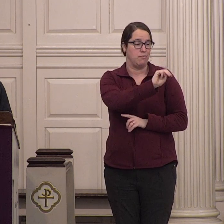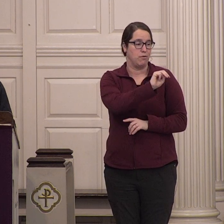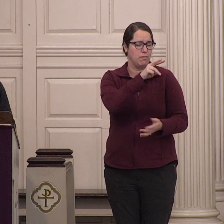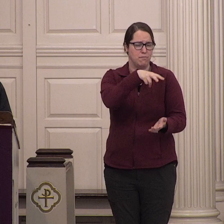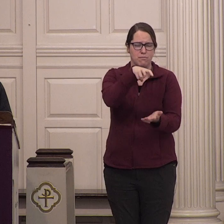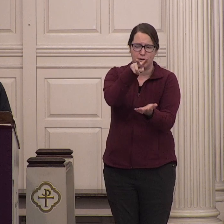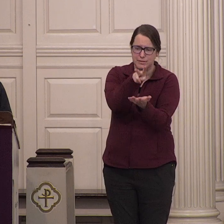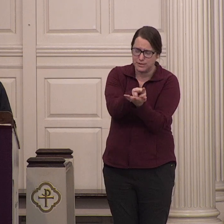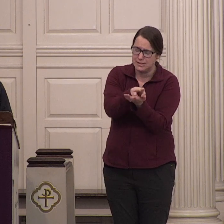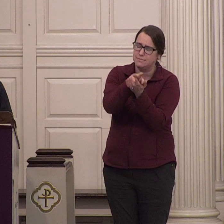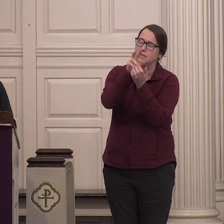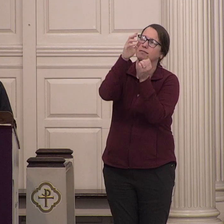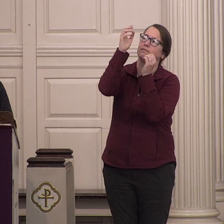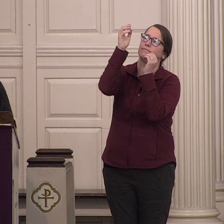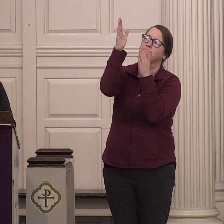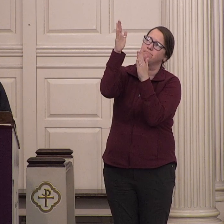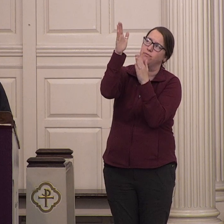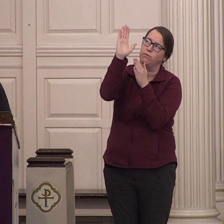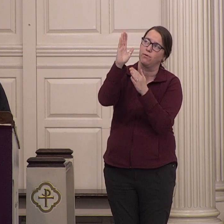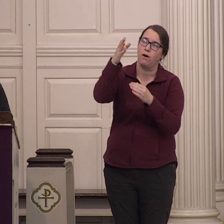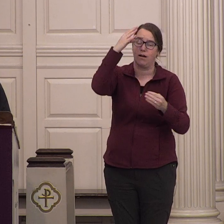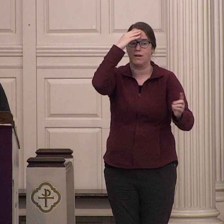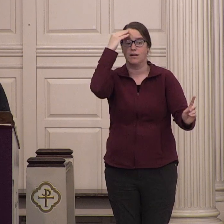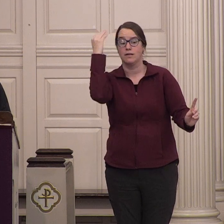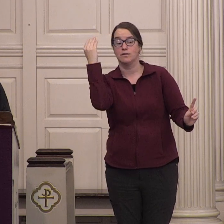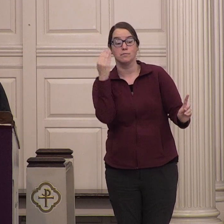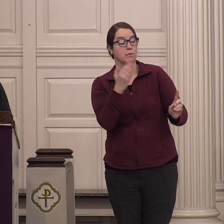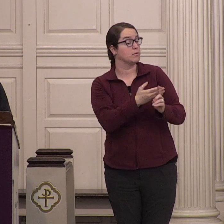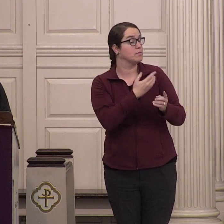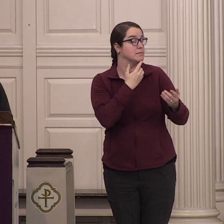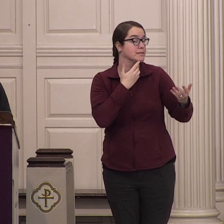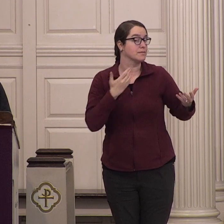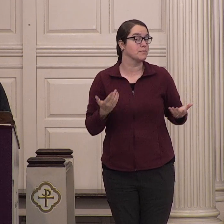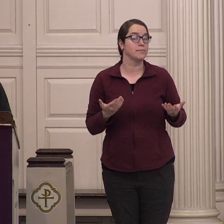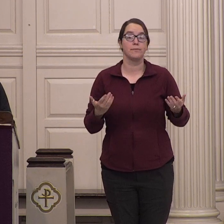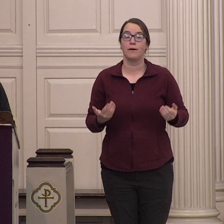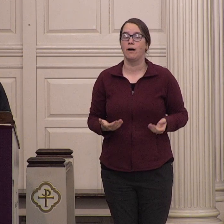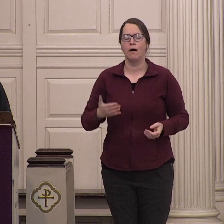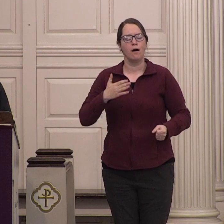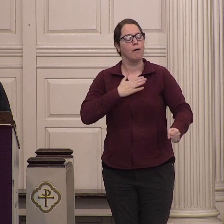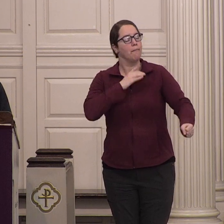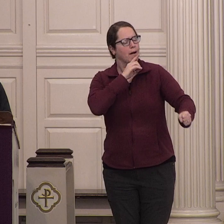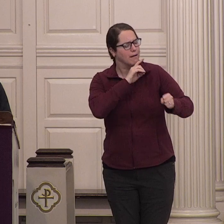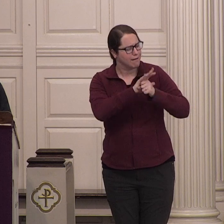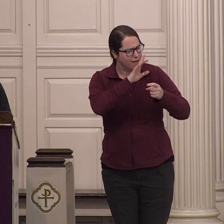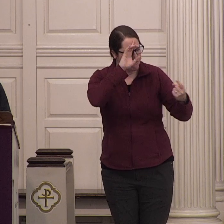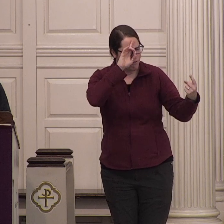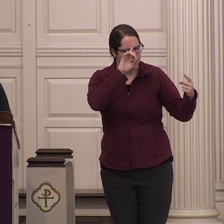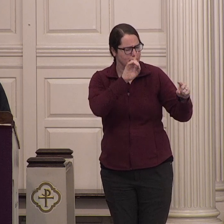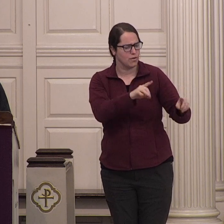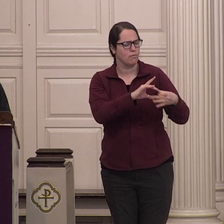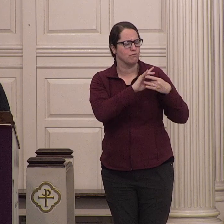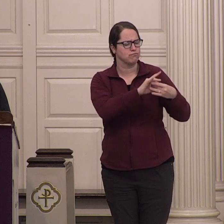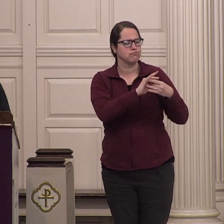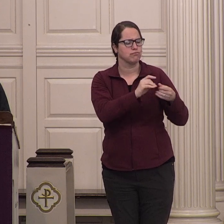him, "My covenant with you is this: you are to become the father of a host of